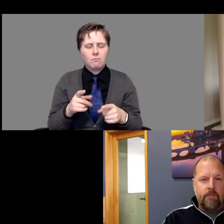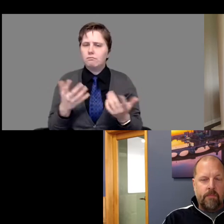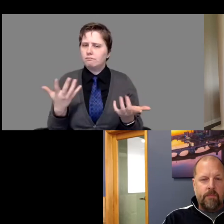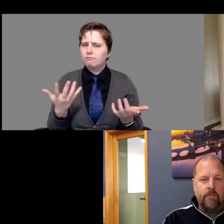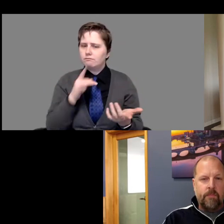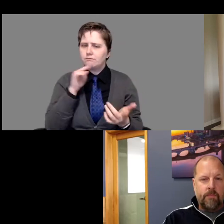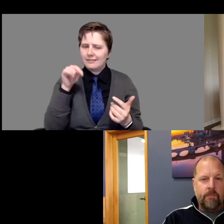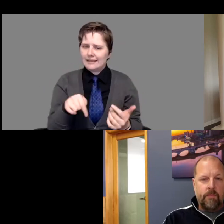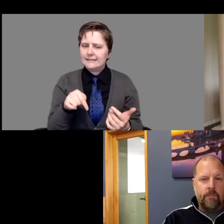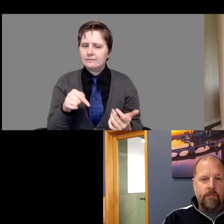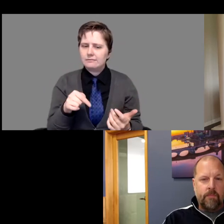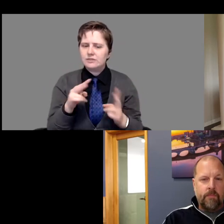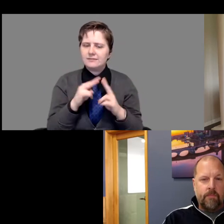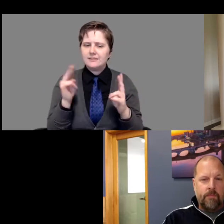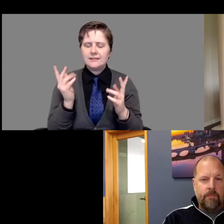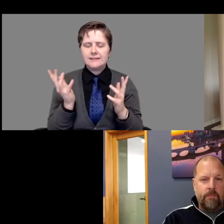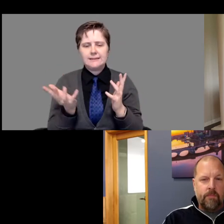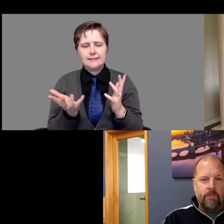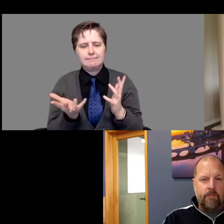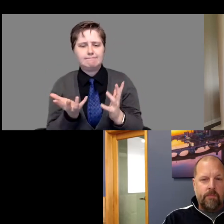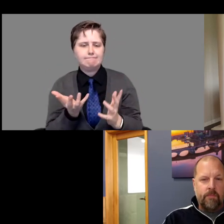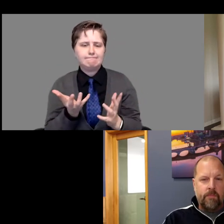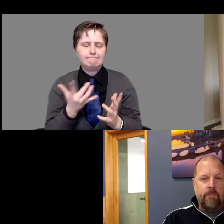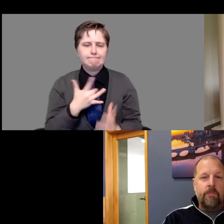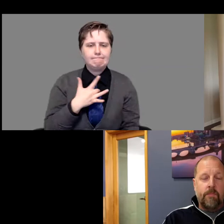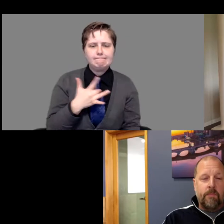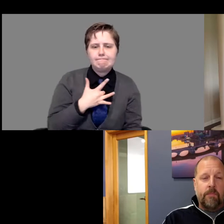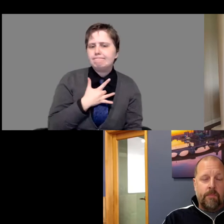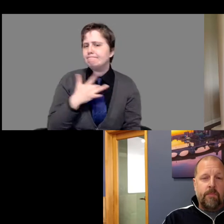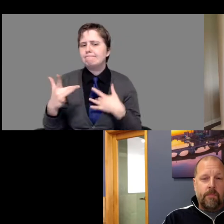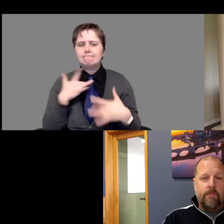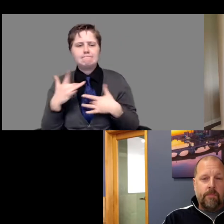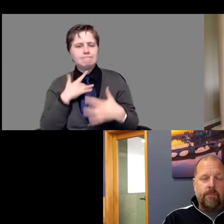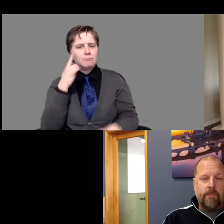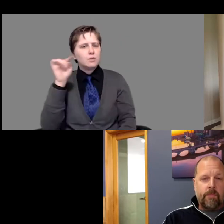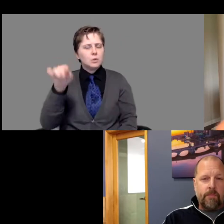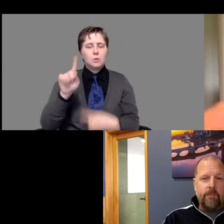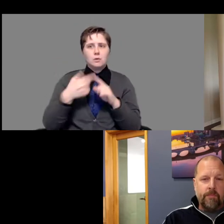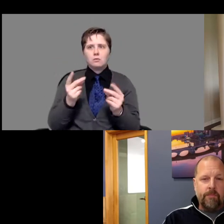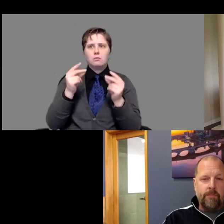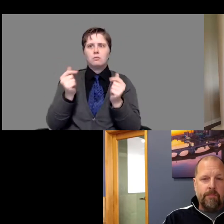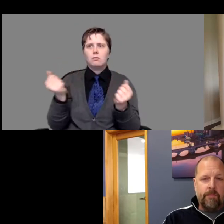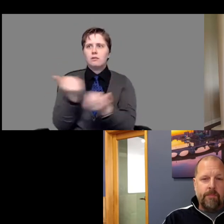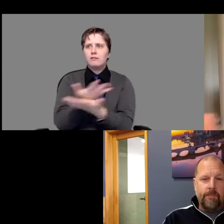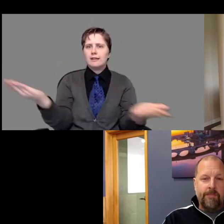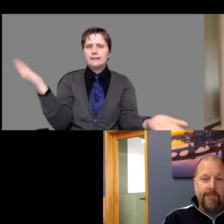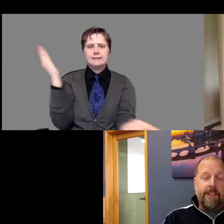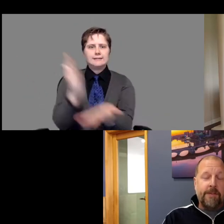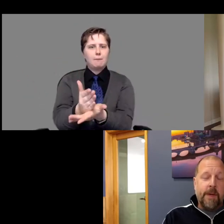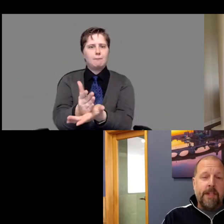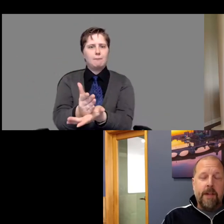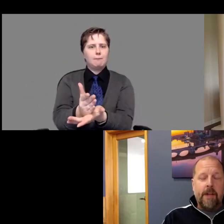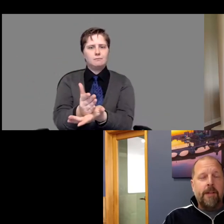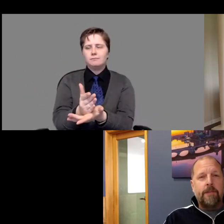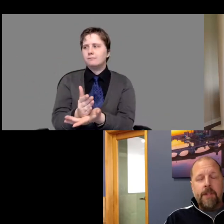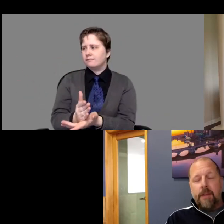be very kind of disconcerting for you when all of a sudden all the events were stopping. That's